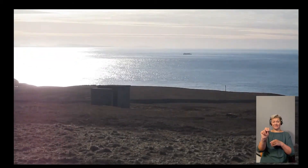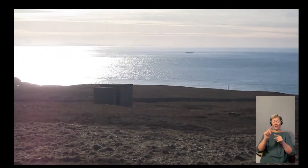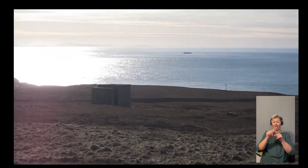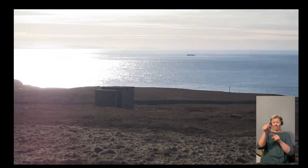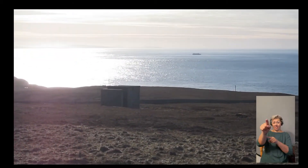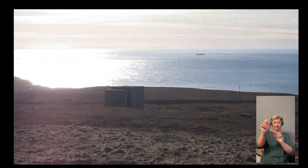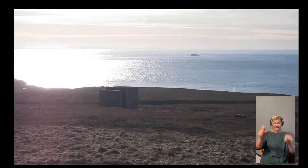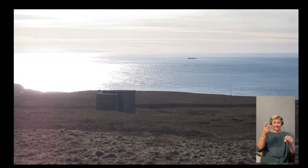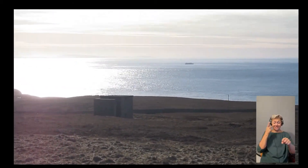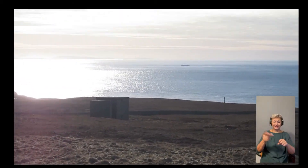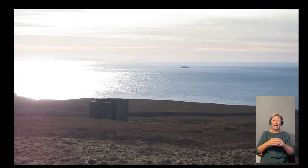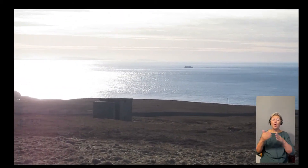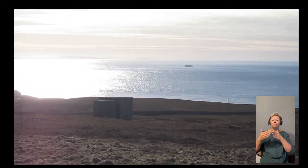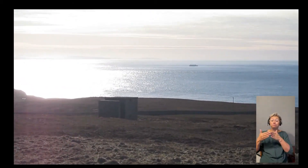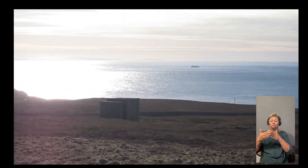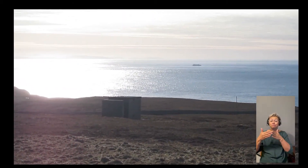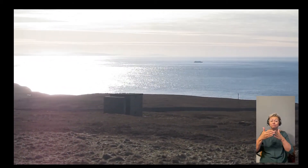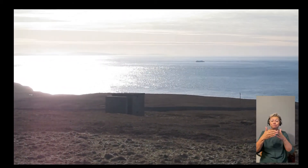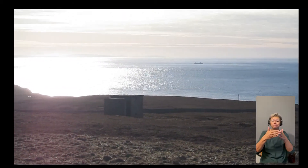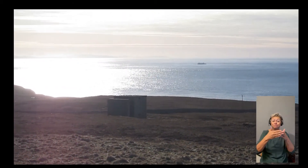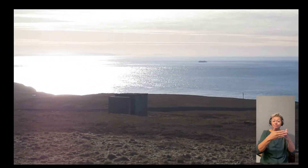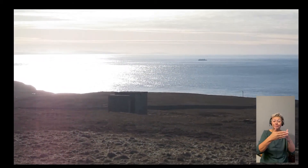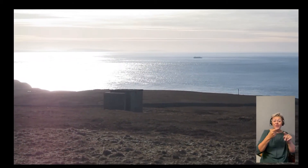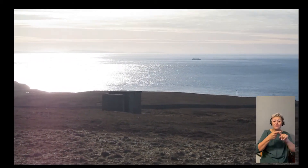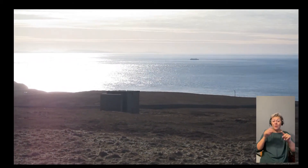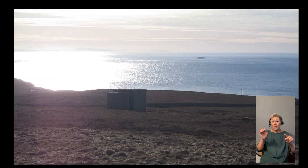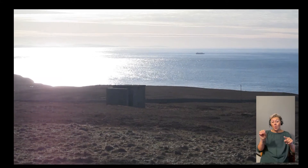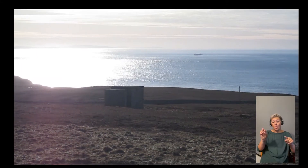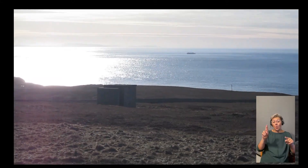There's the ferry heading back from Orkney into Scrabster.